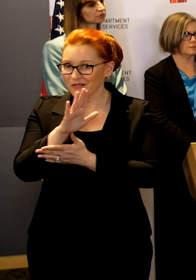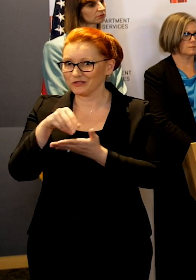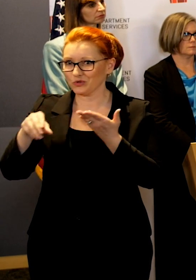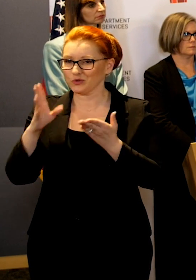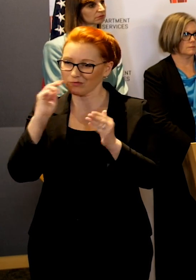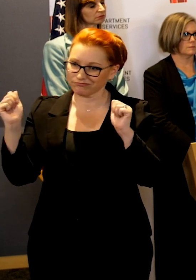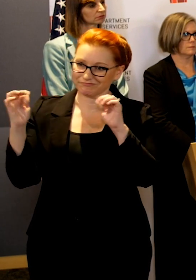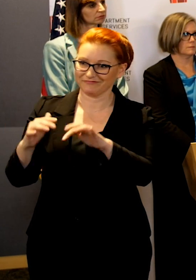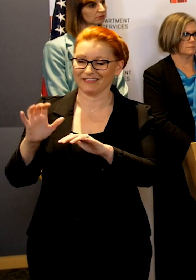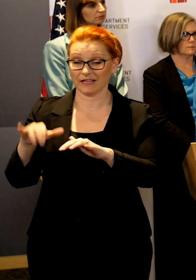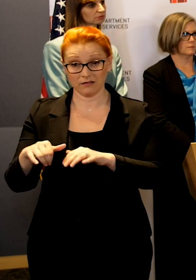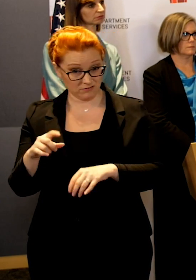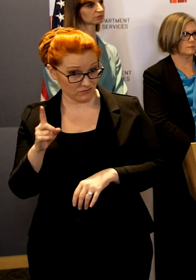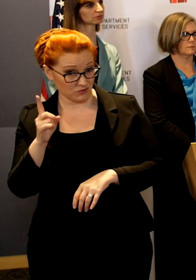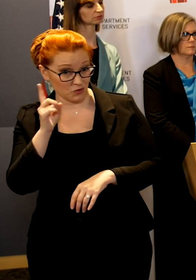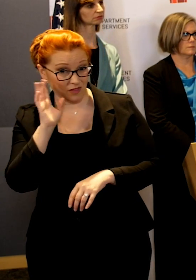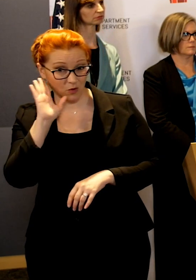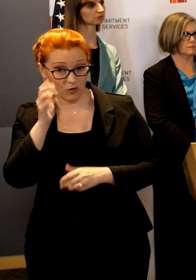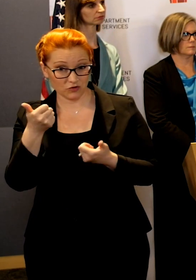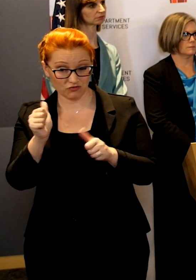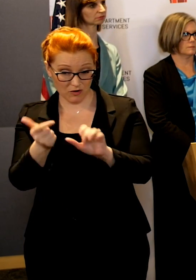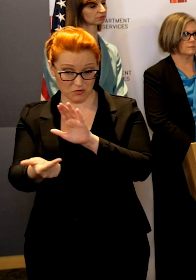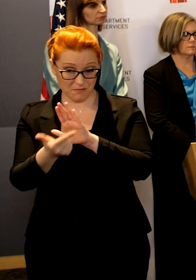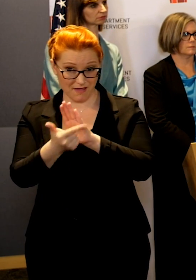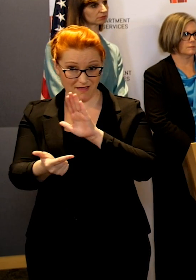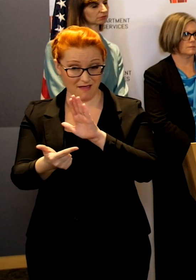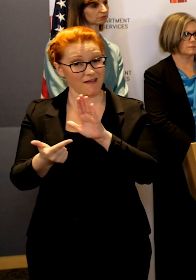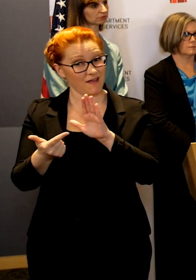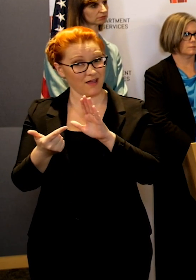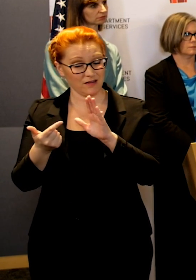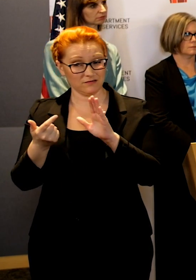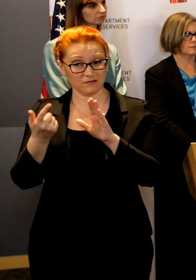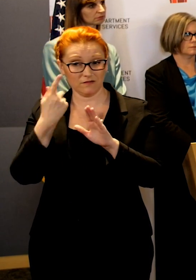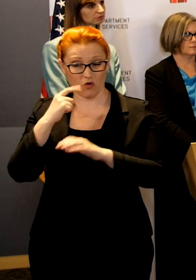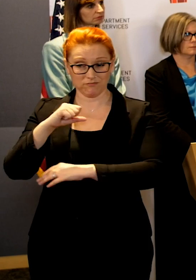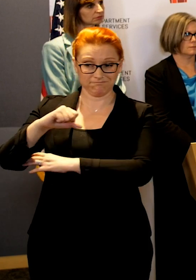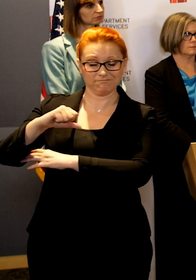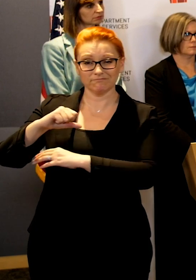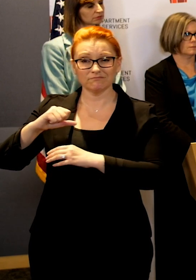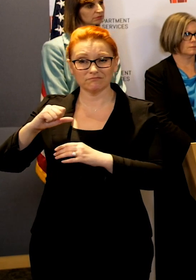will try to ban that to stop the spread of